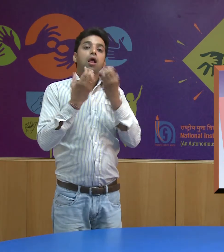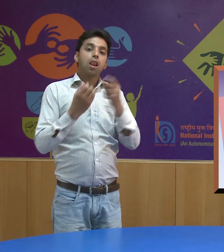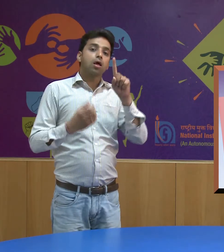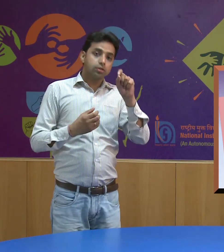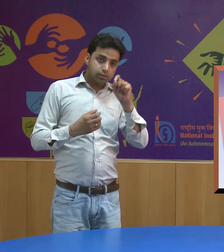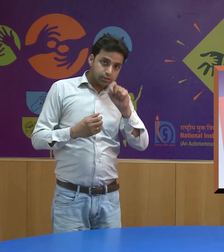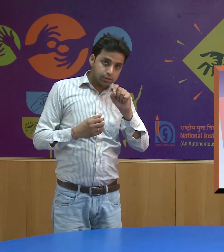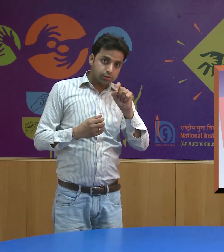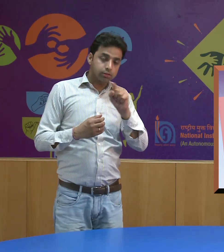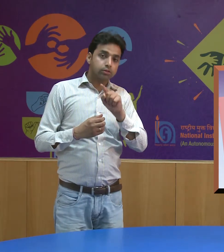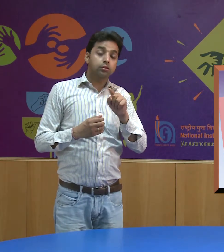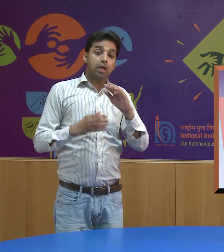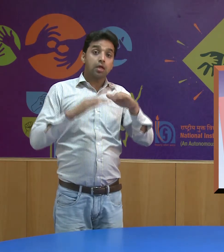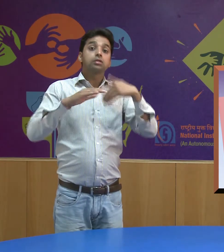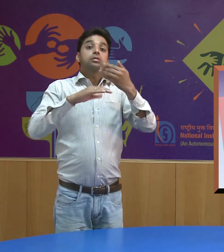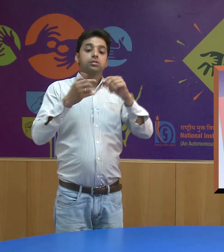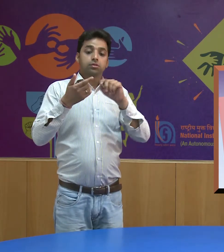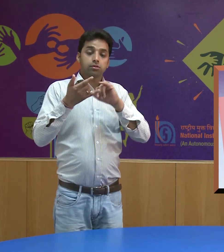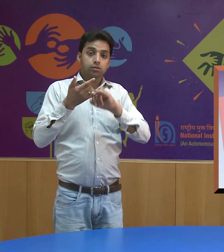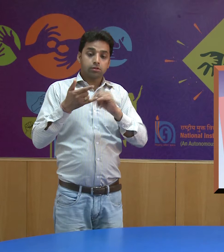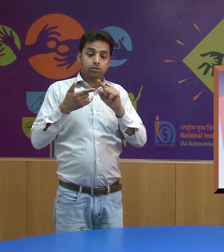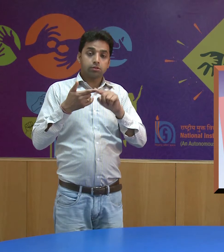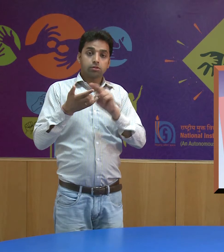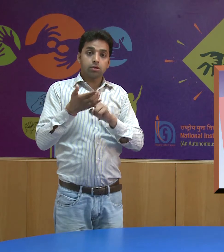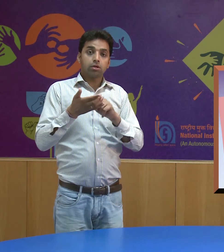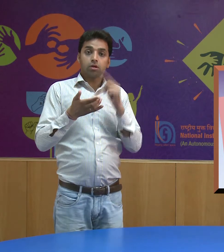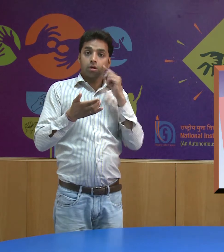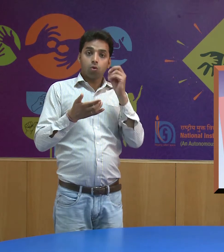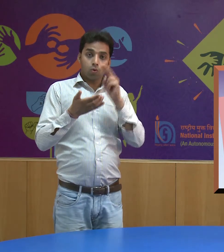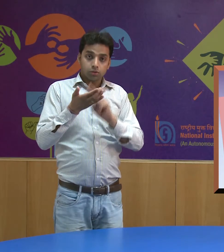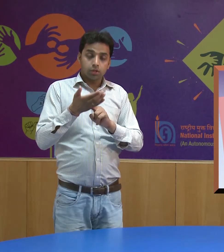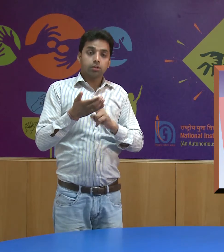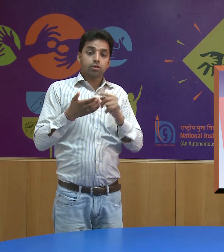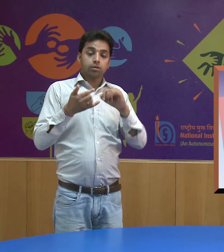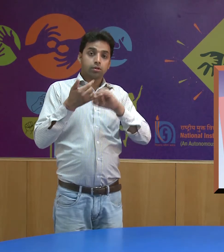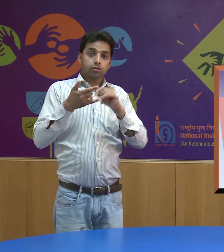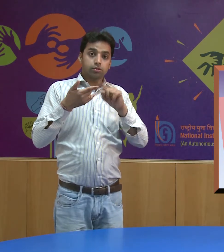and senior secondary class 12th level education.